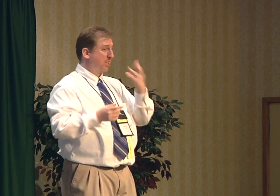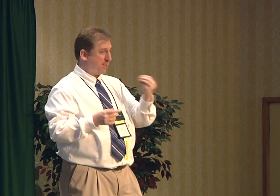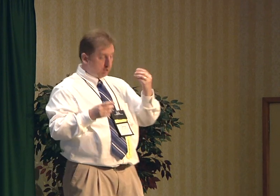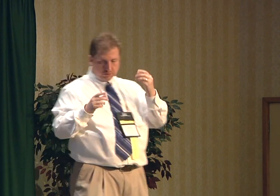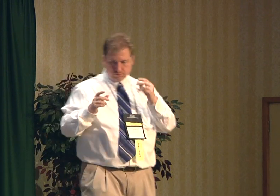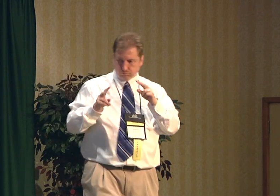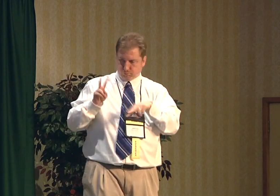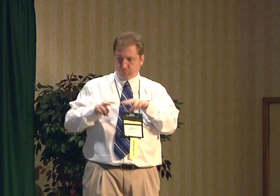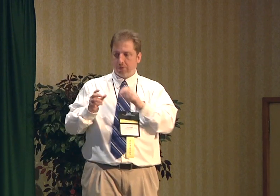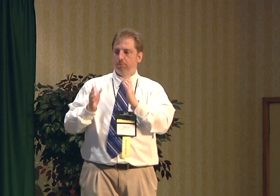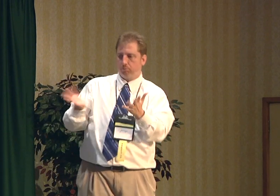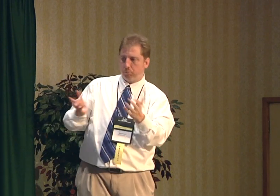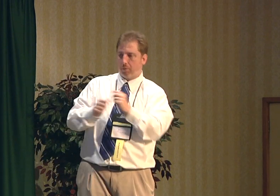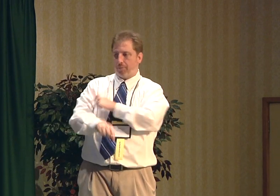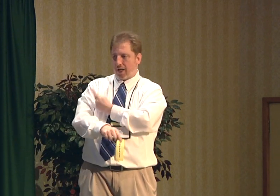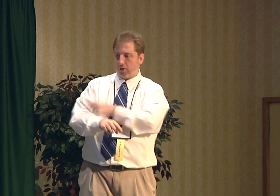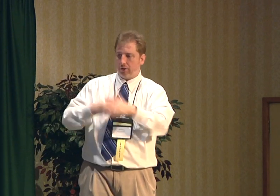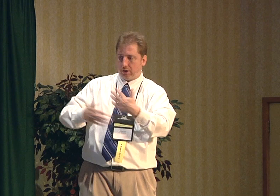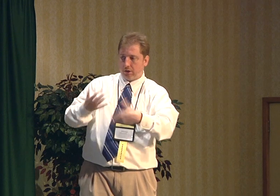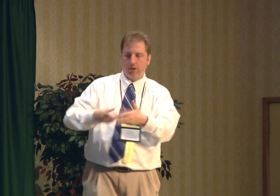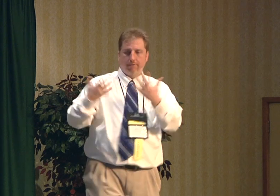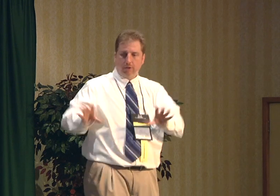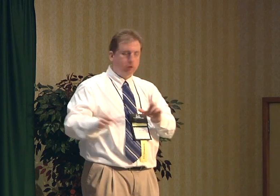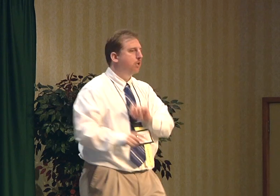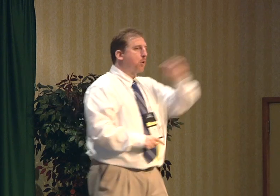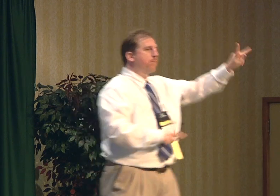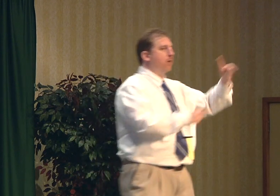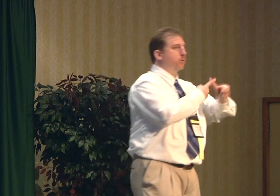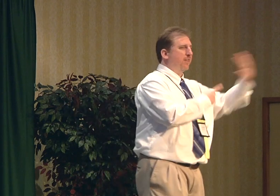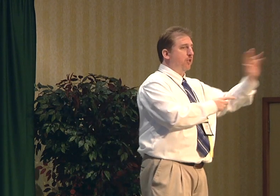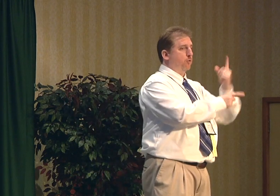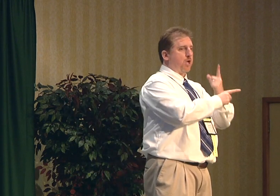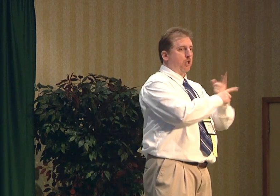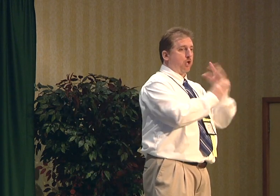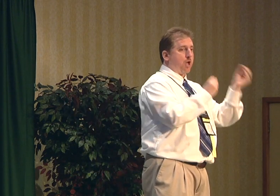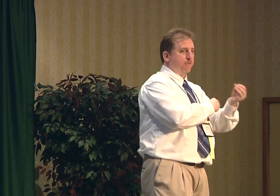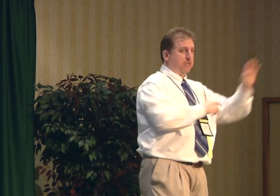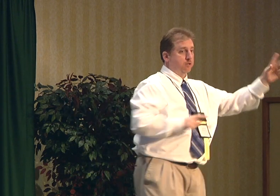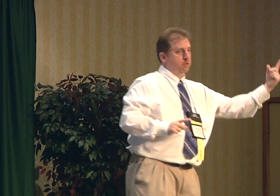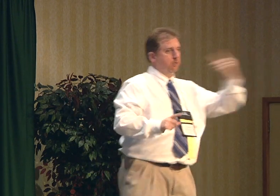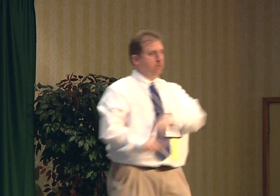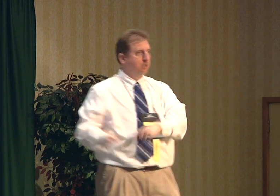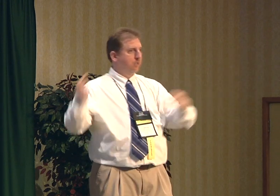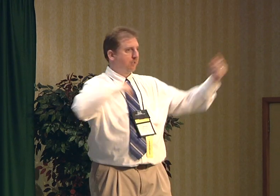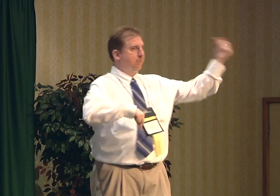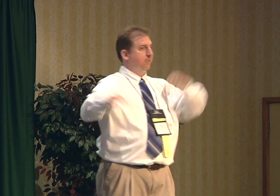same center once a week, and they could see deaf patients. Then they could go back the other days of the week to their